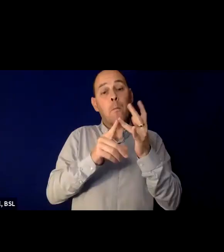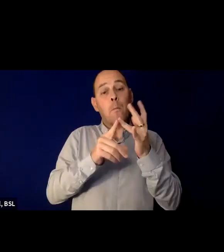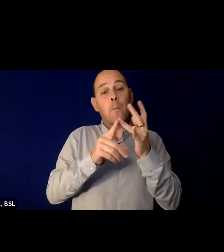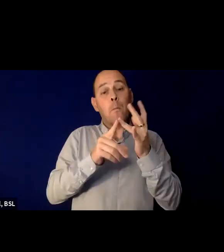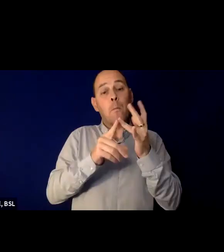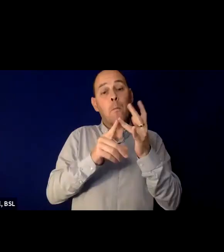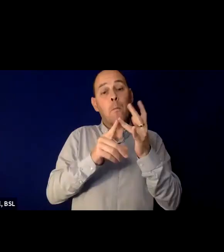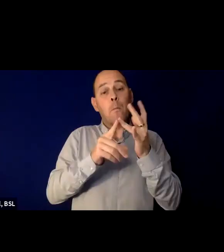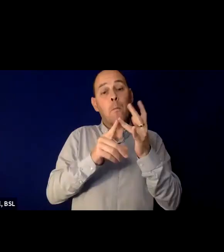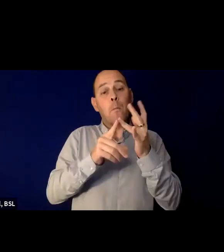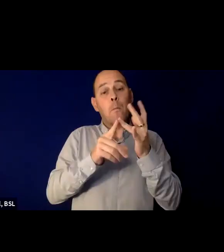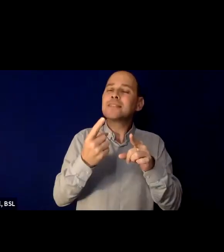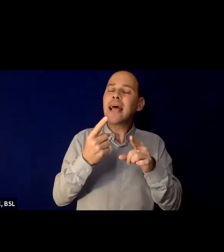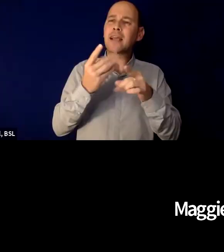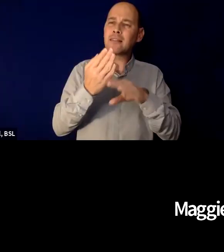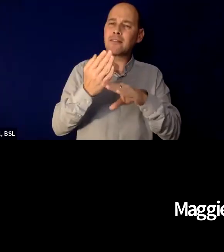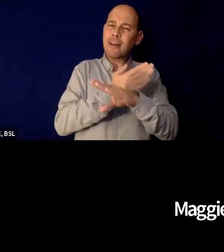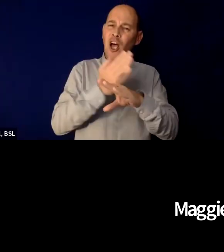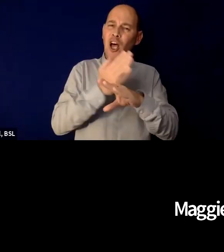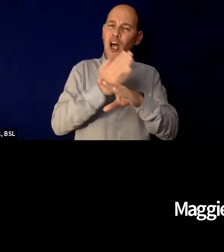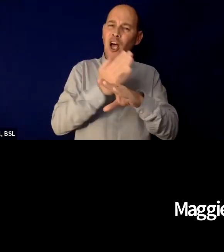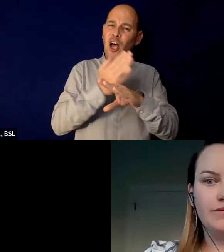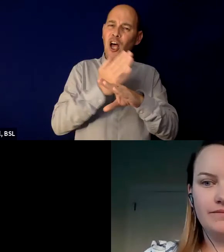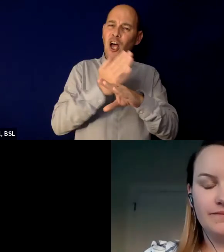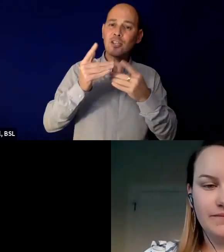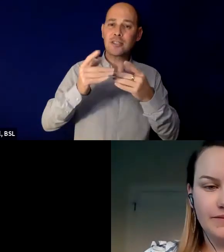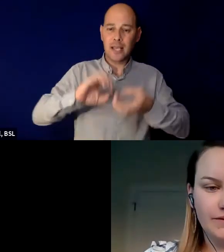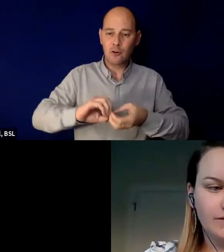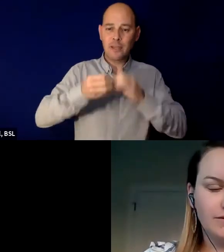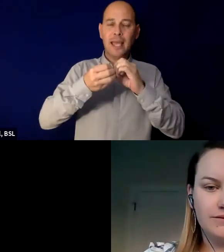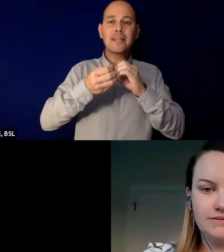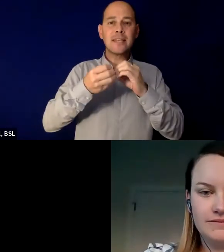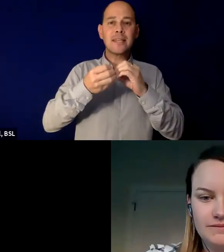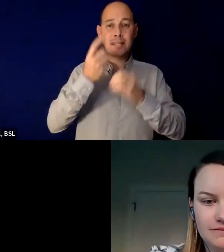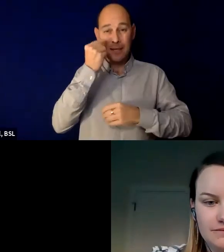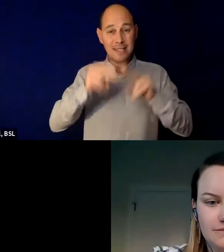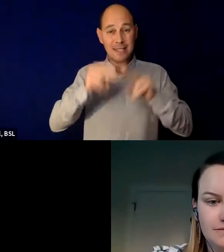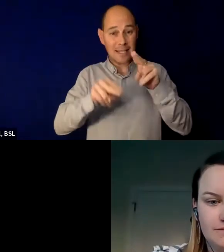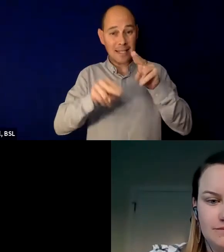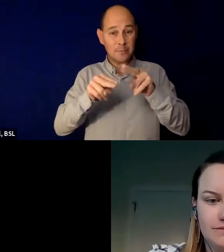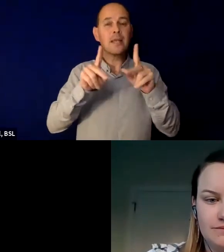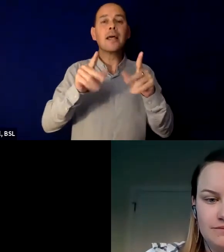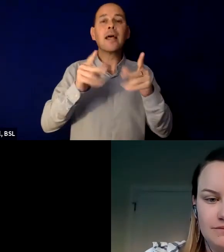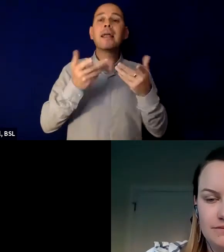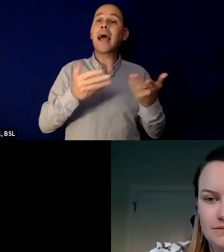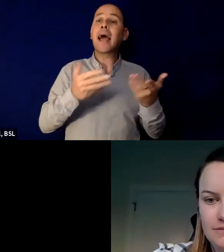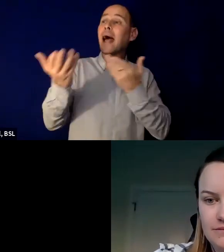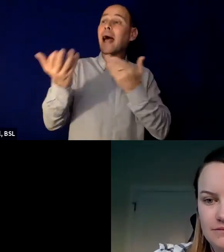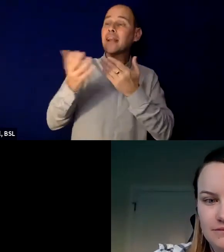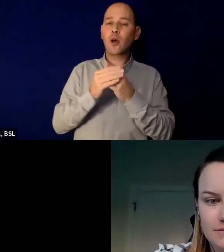earlier stages of putting together the country capacity assessment. So I'll now hand across to our